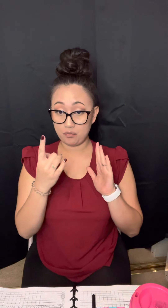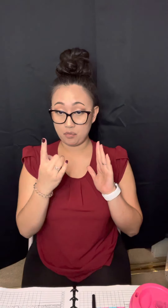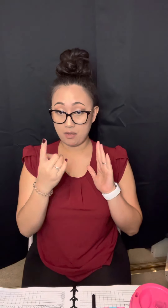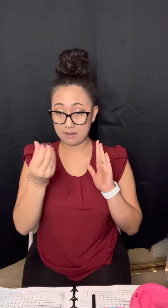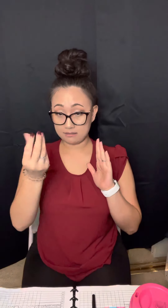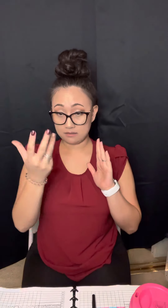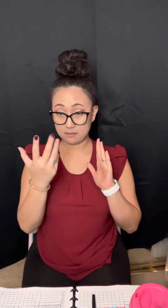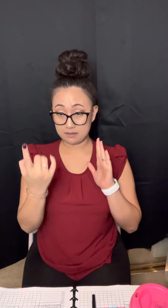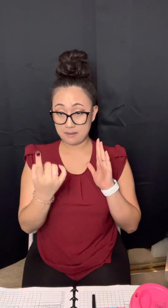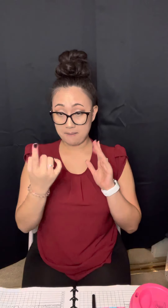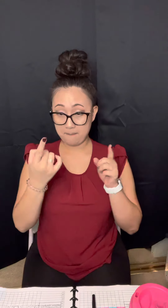it.